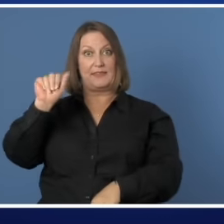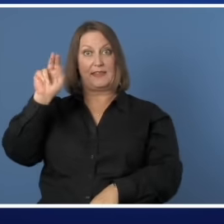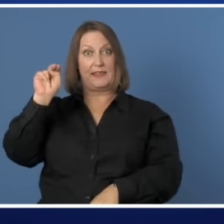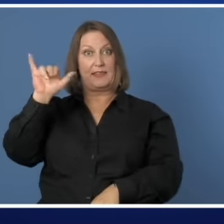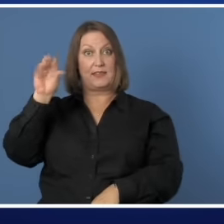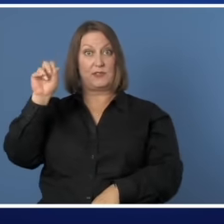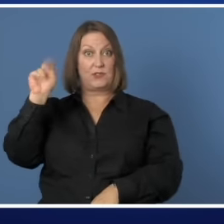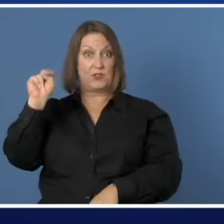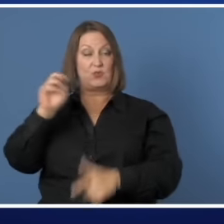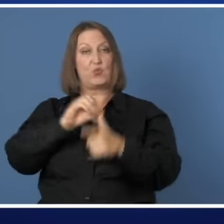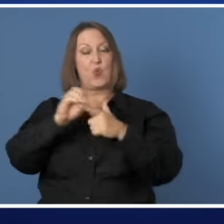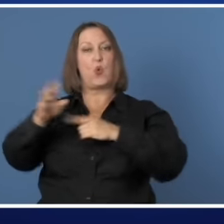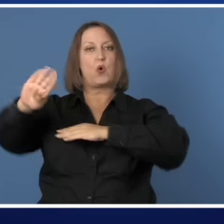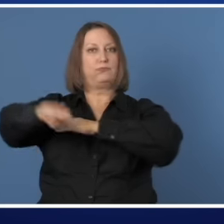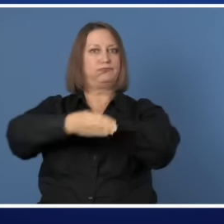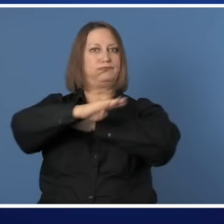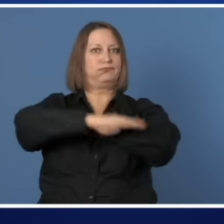and coastal regions.